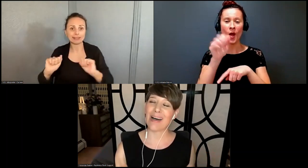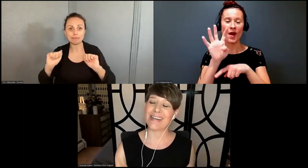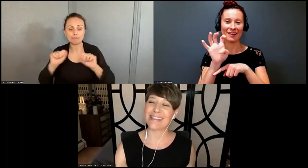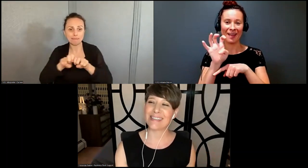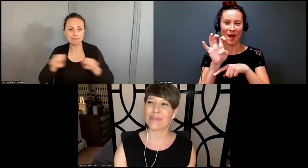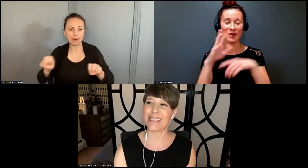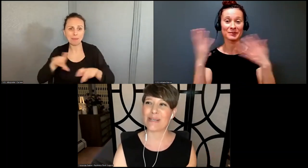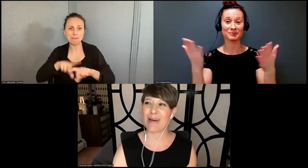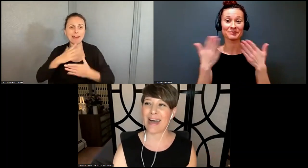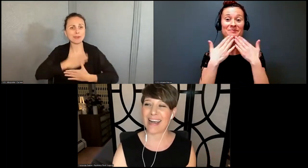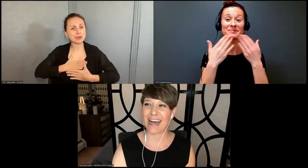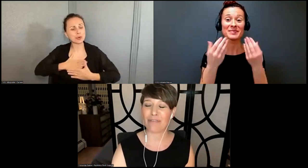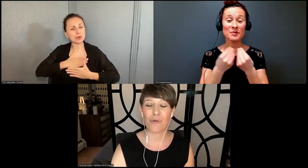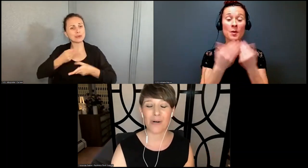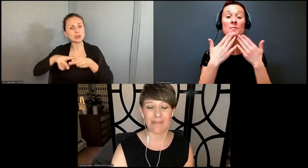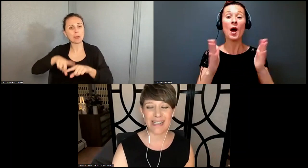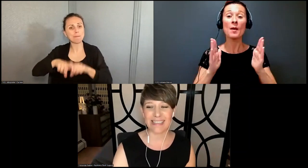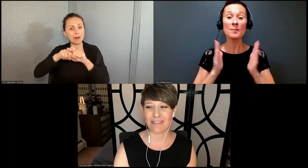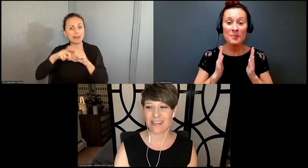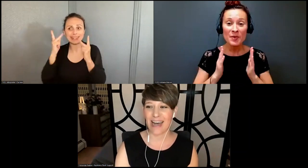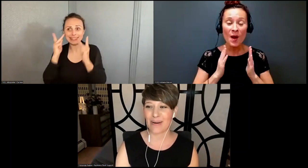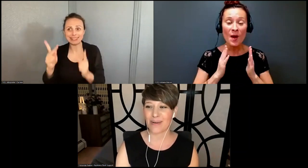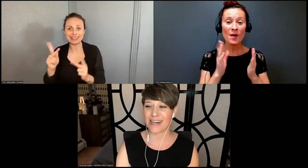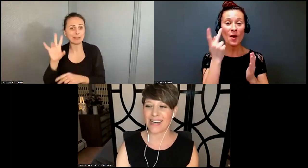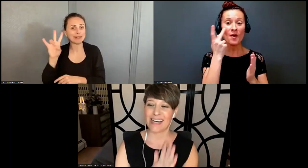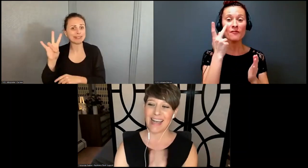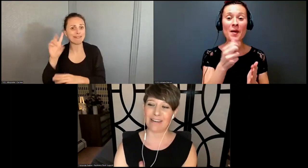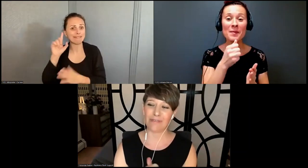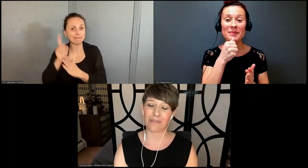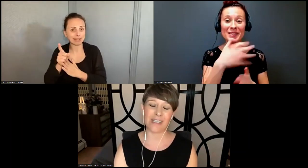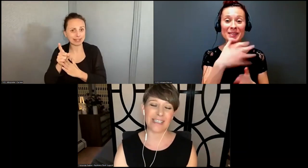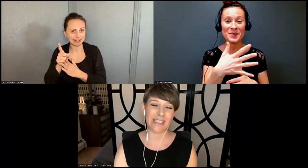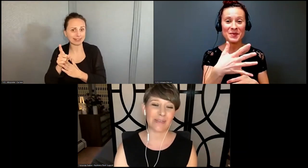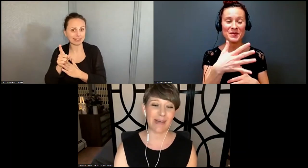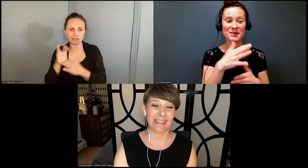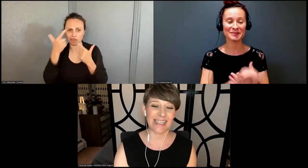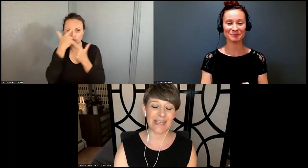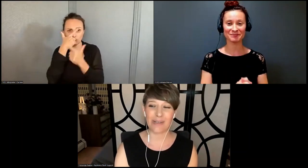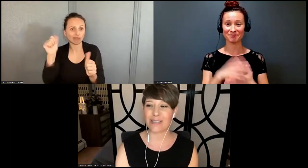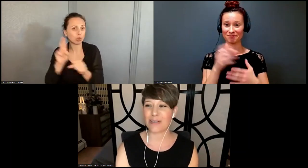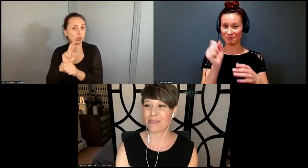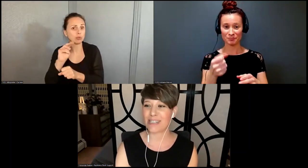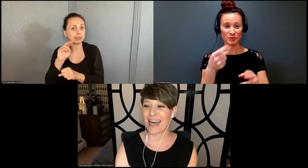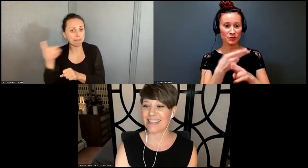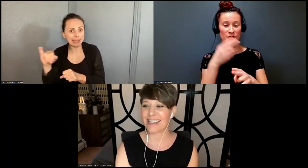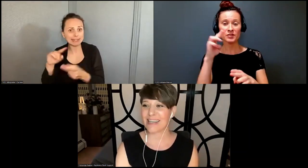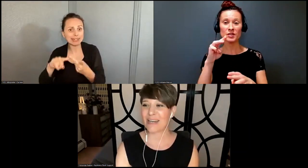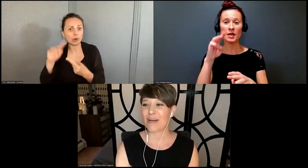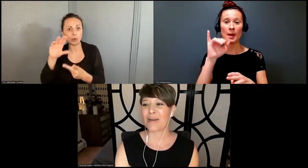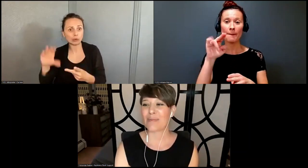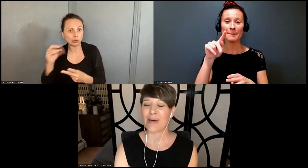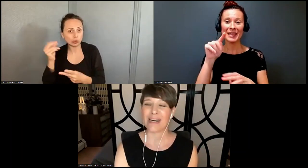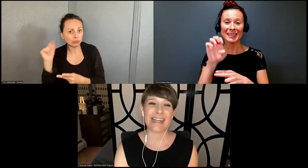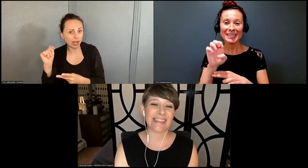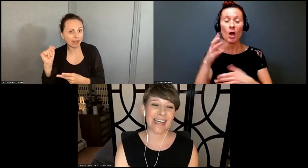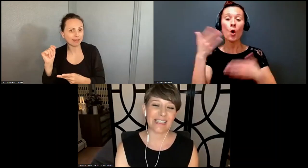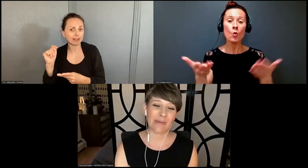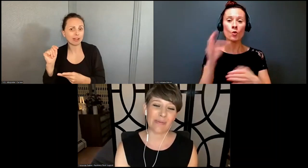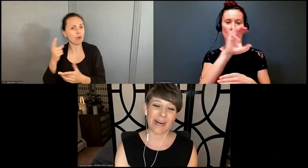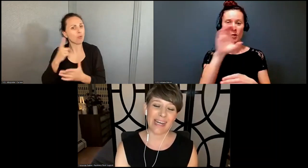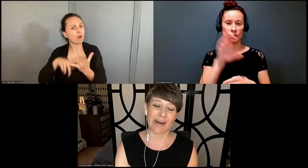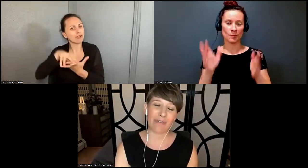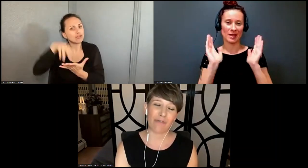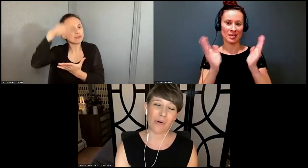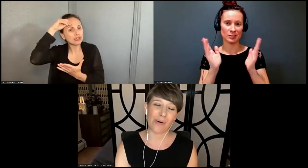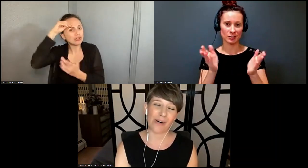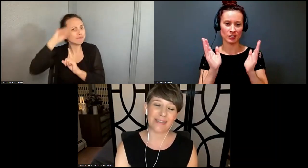little pause. We'll see you back at 40 minutes after the hour, and feel free to use Menti or the Zoom chat. What insights do we